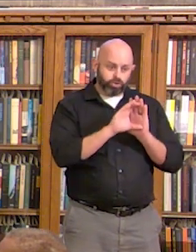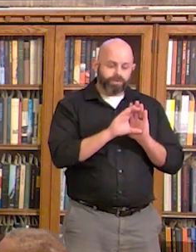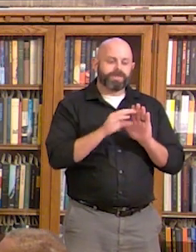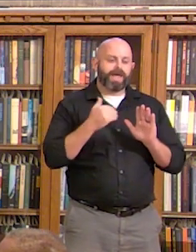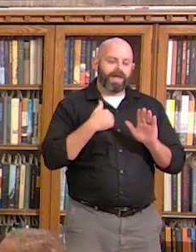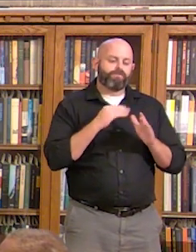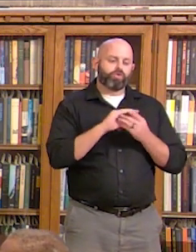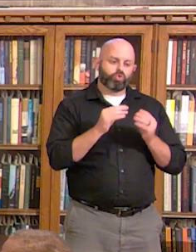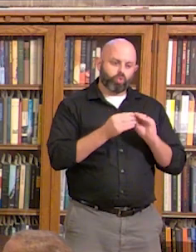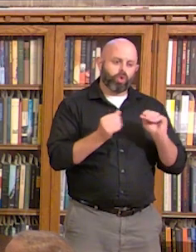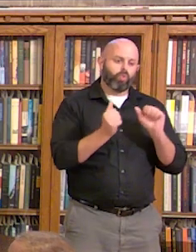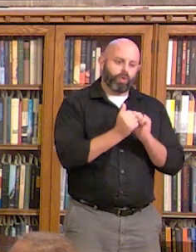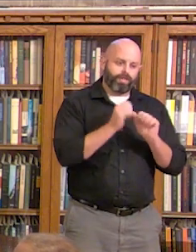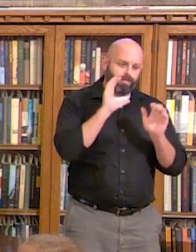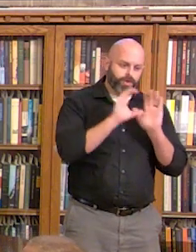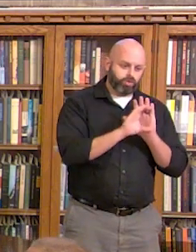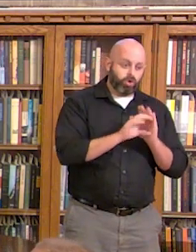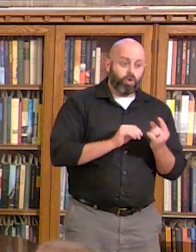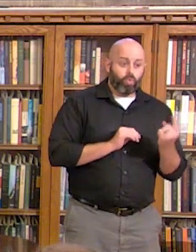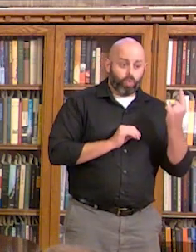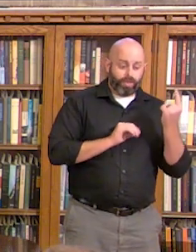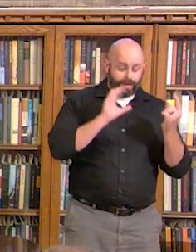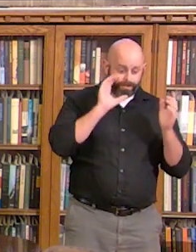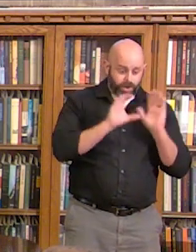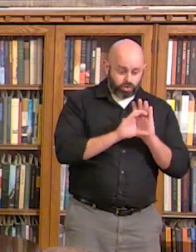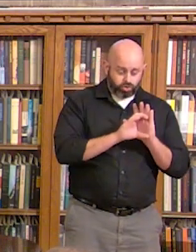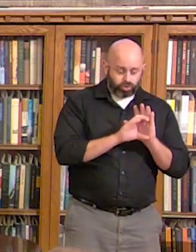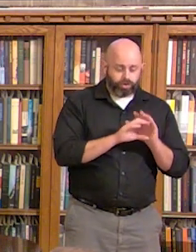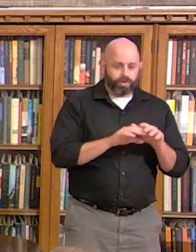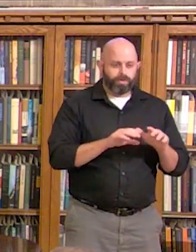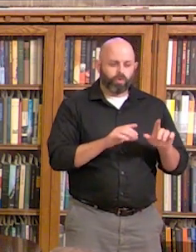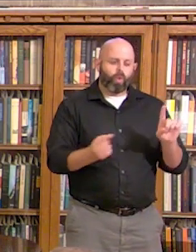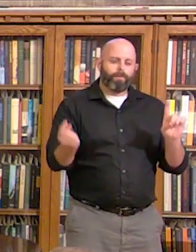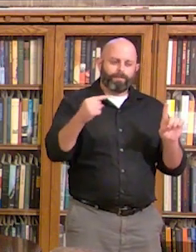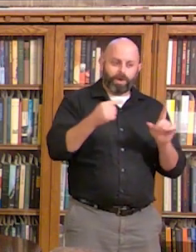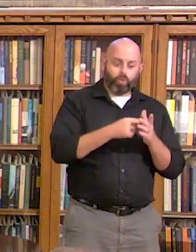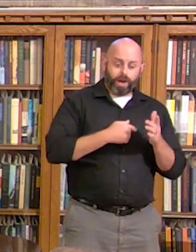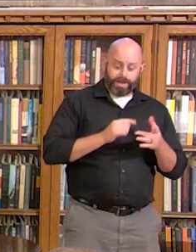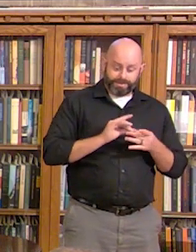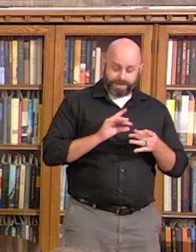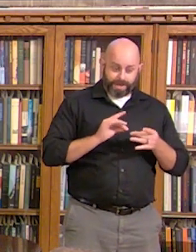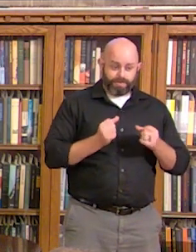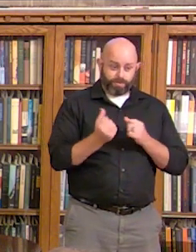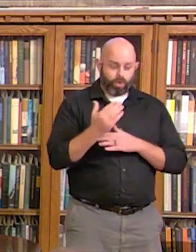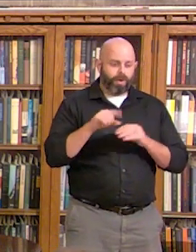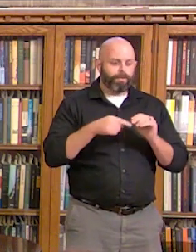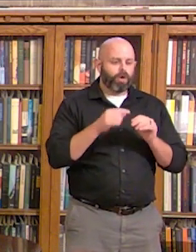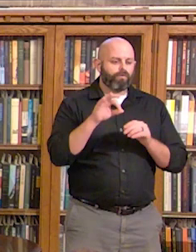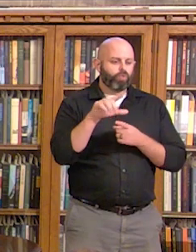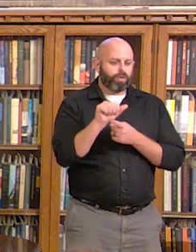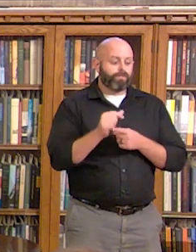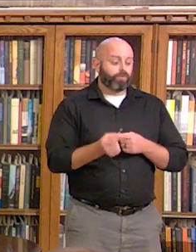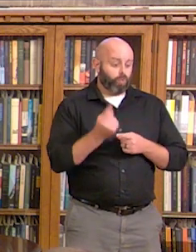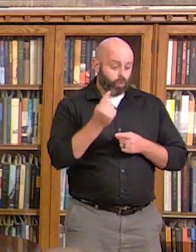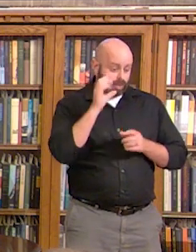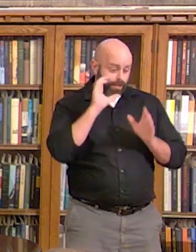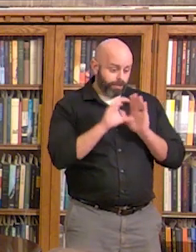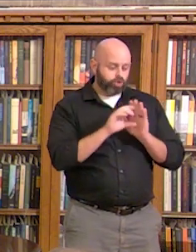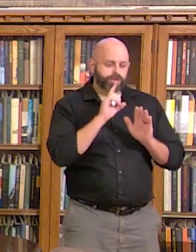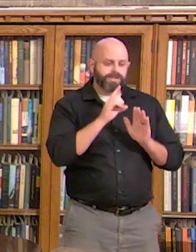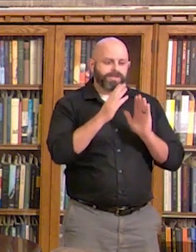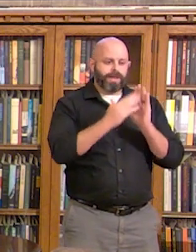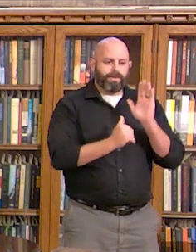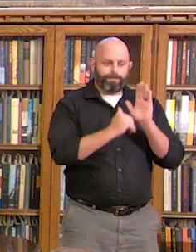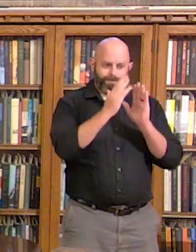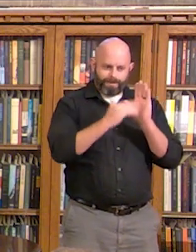story so one of the images and and I'm going to take this back to what I said this morning about Florida one of the images is a